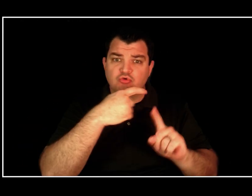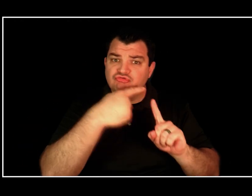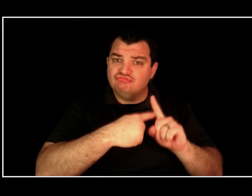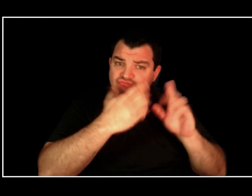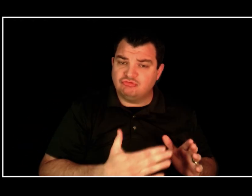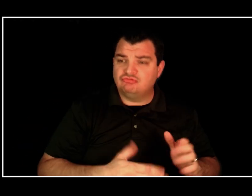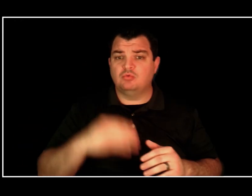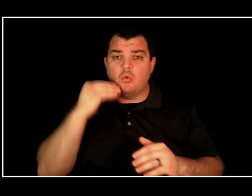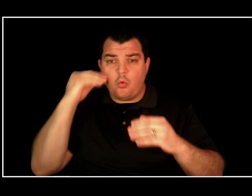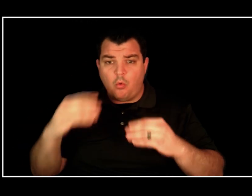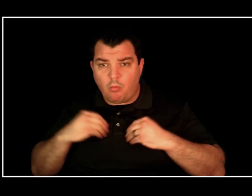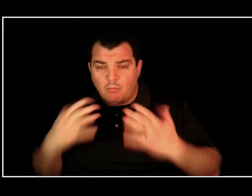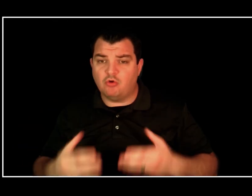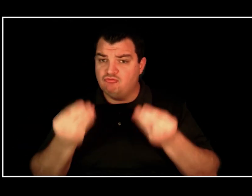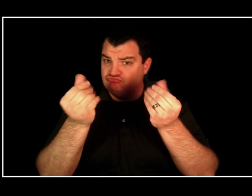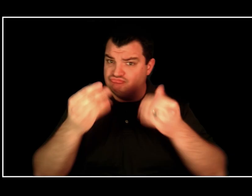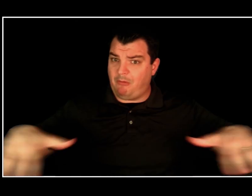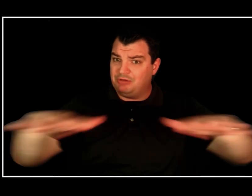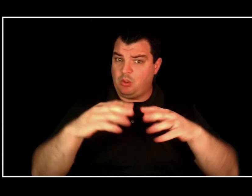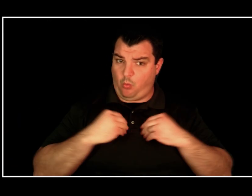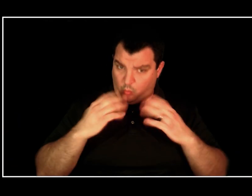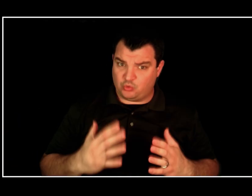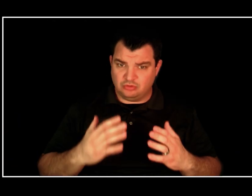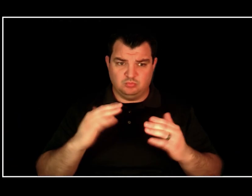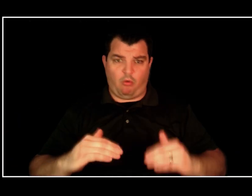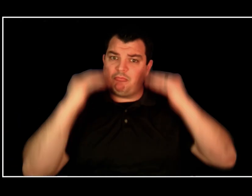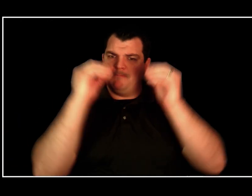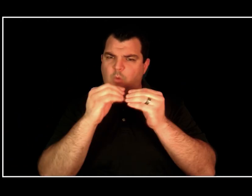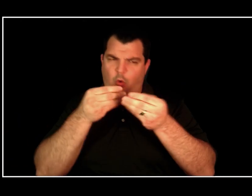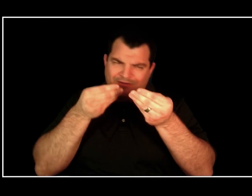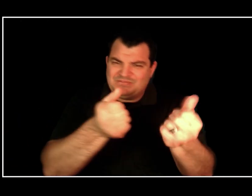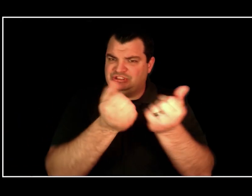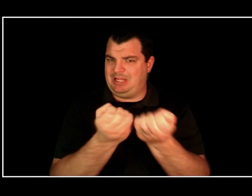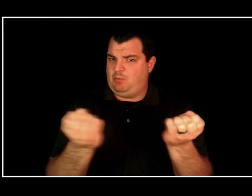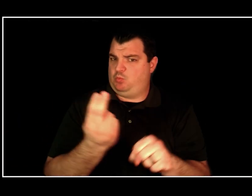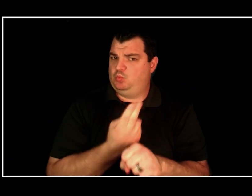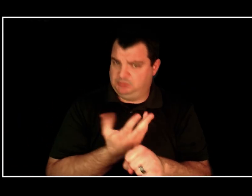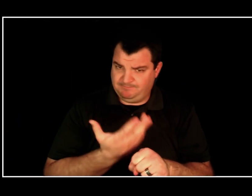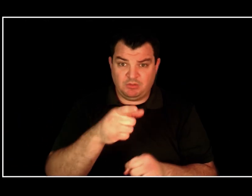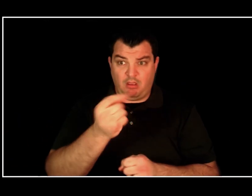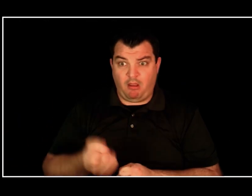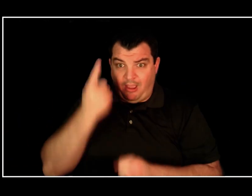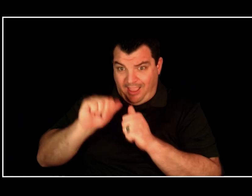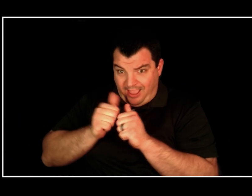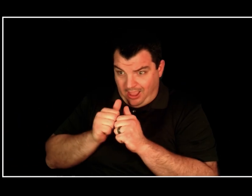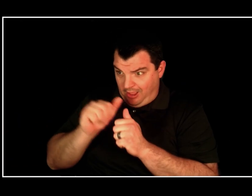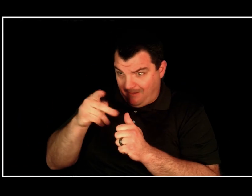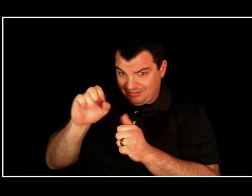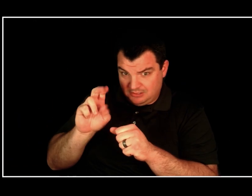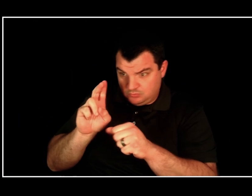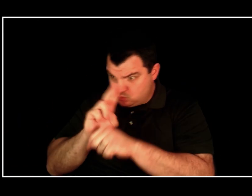help renters, homeowners, and property owners upgrade to more efficient equipment. By understanding